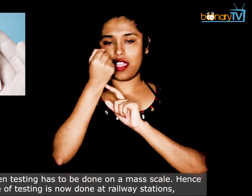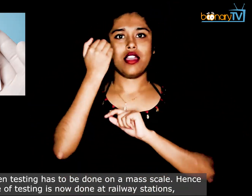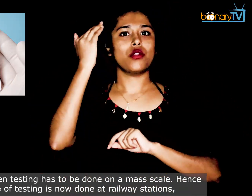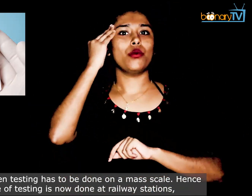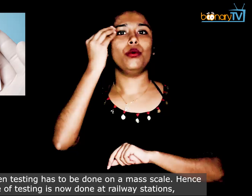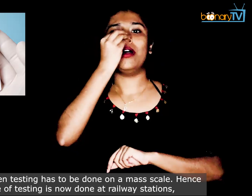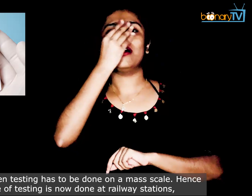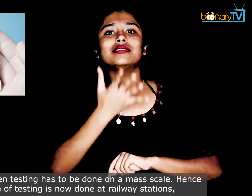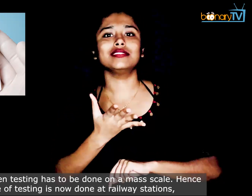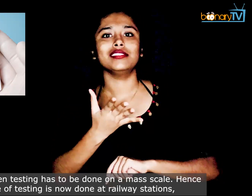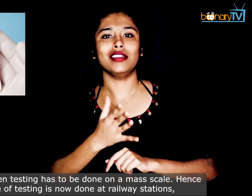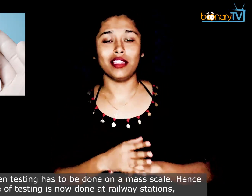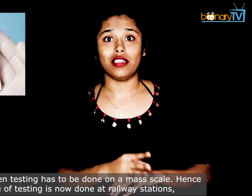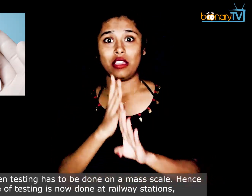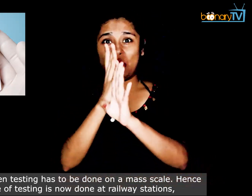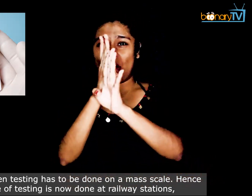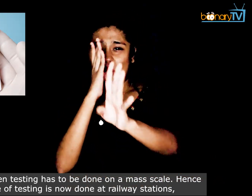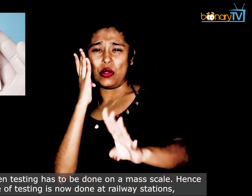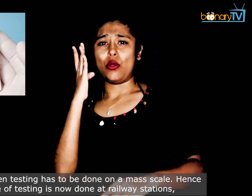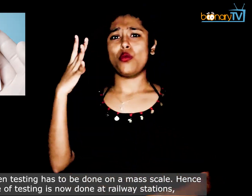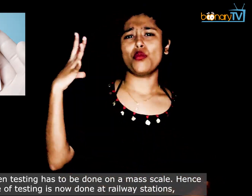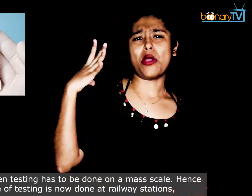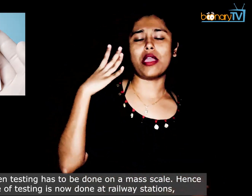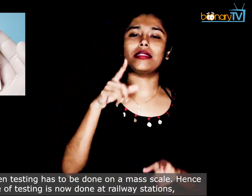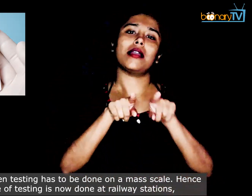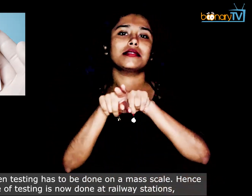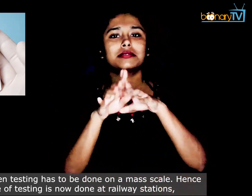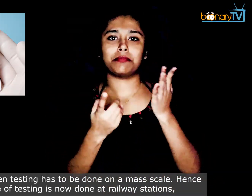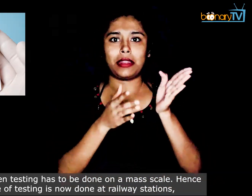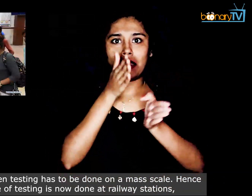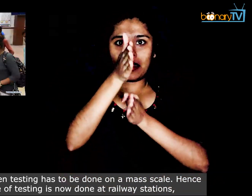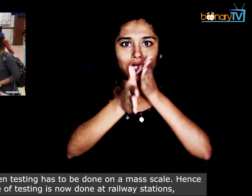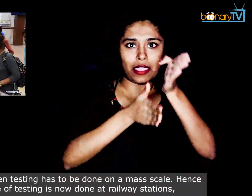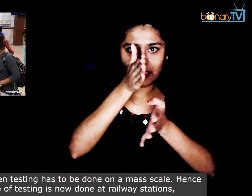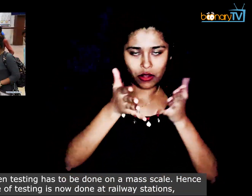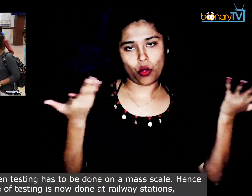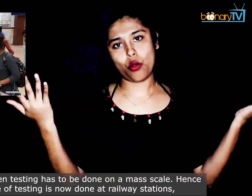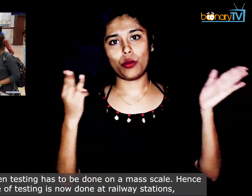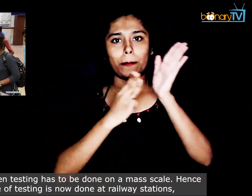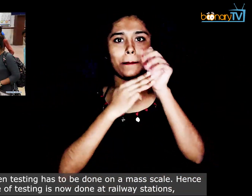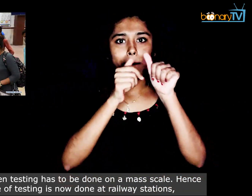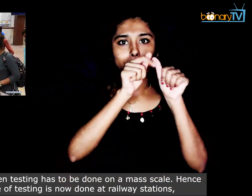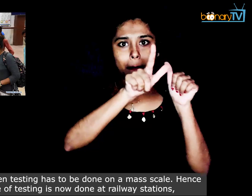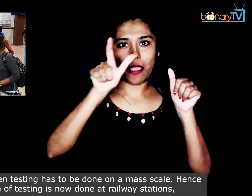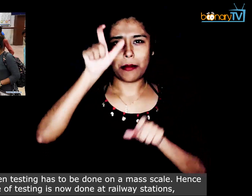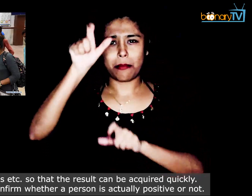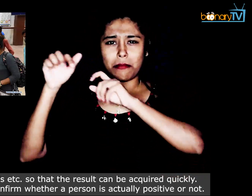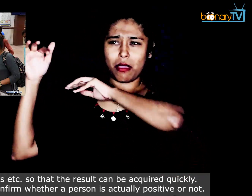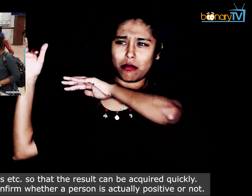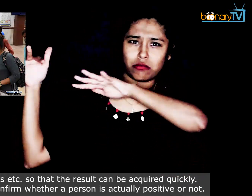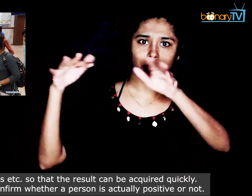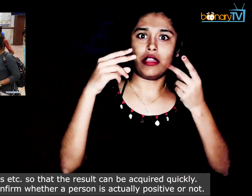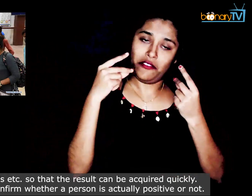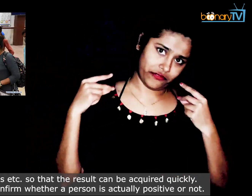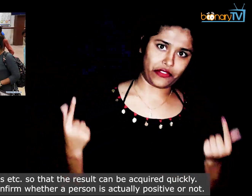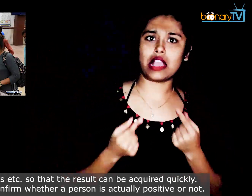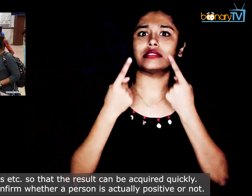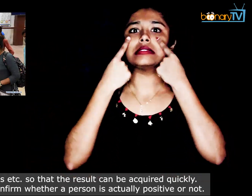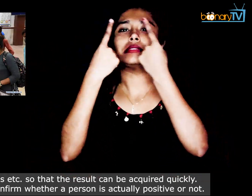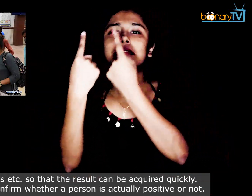has to be done on a mass scale. Hence, this type of testing is now done at railway stations, shopping malls, etc. so that the